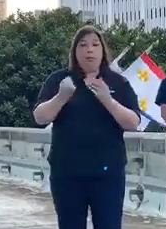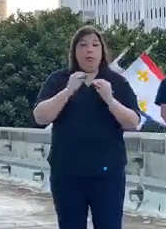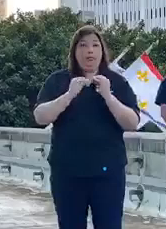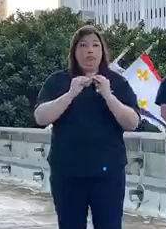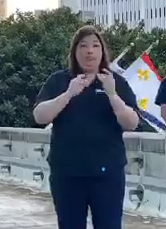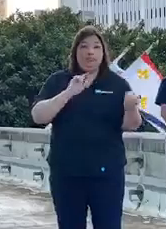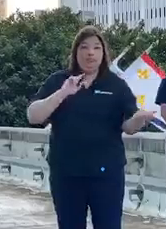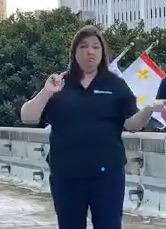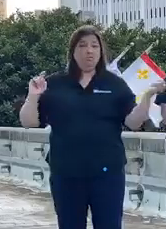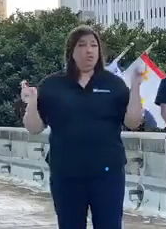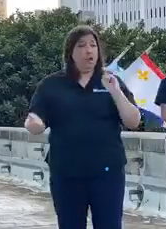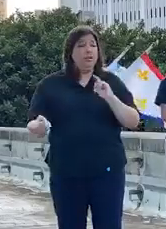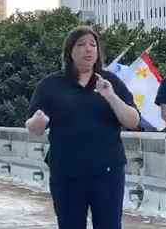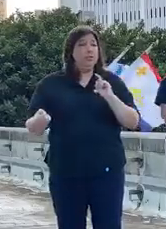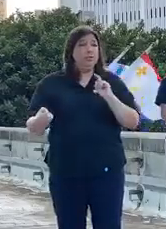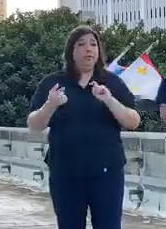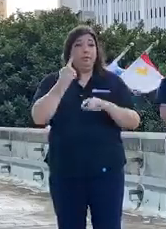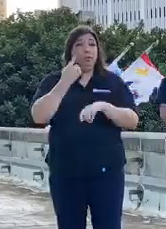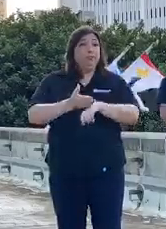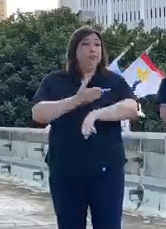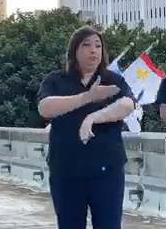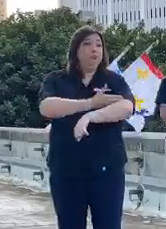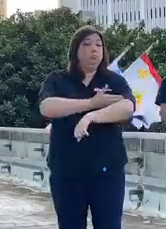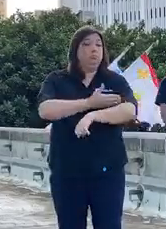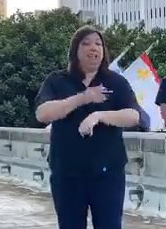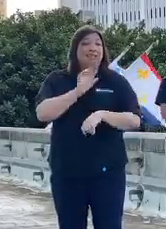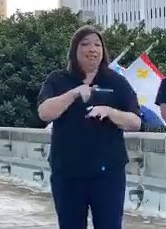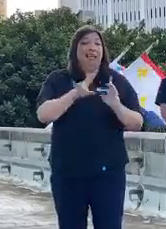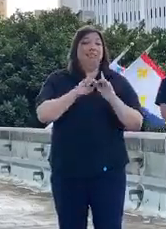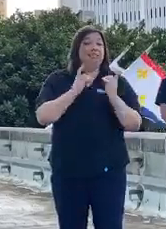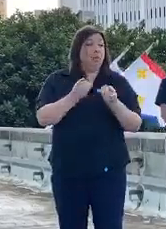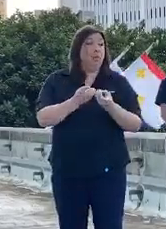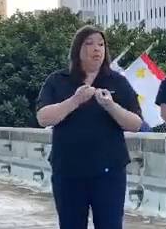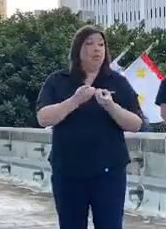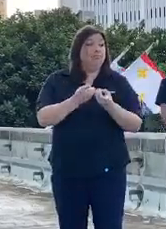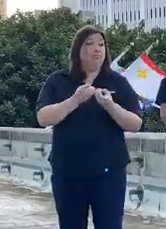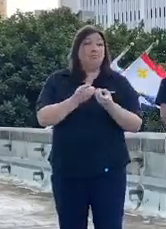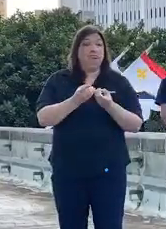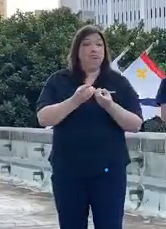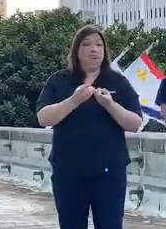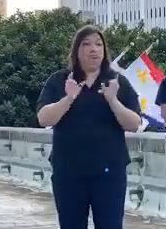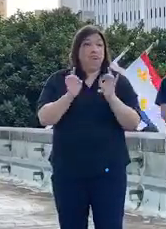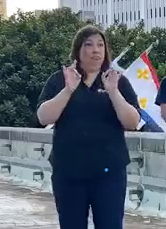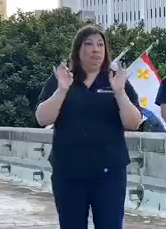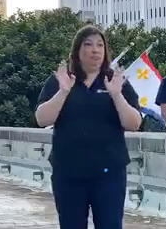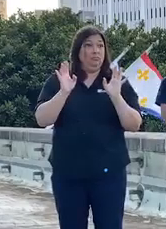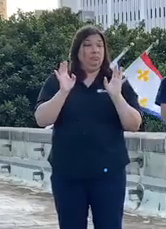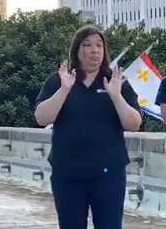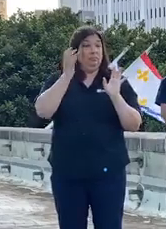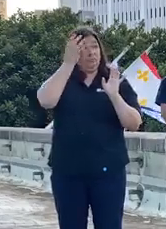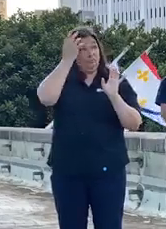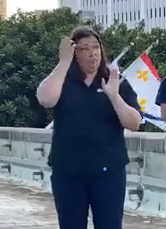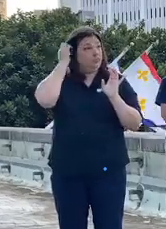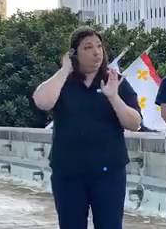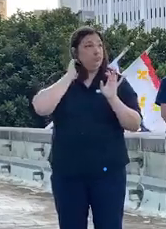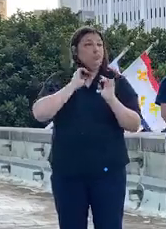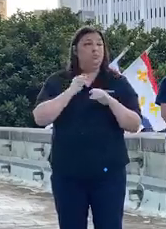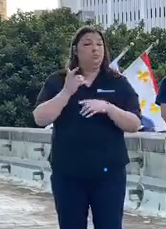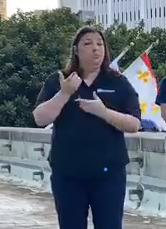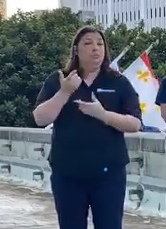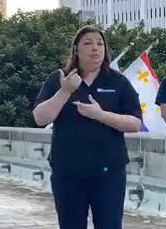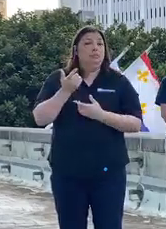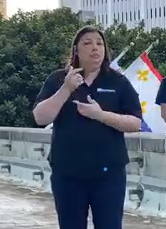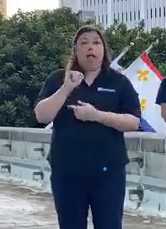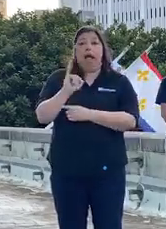division around in a department that was, unbelievable. where